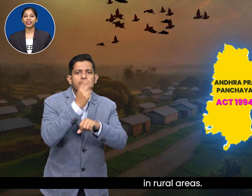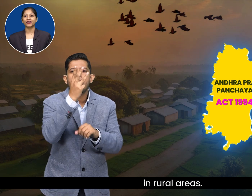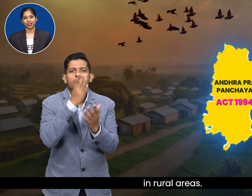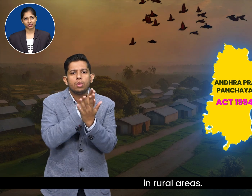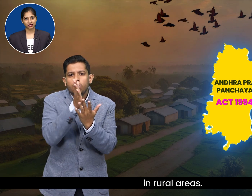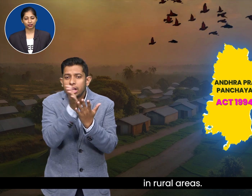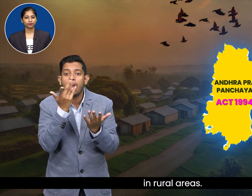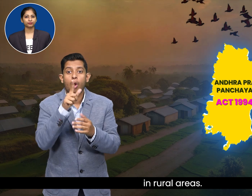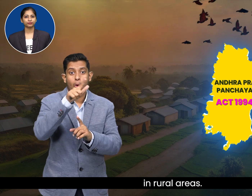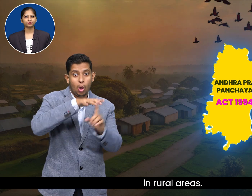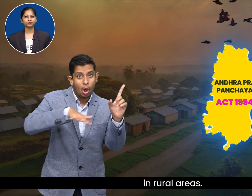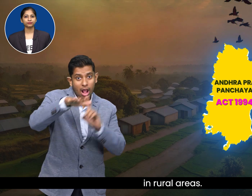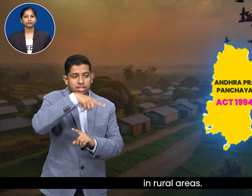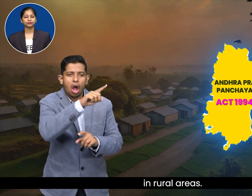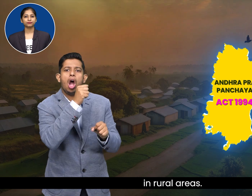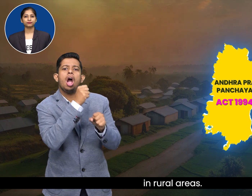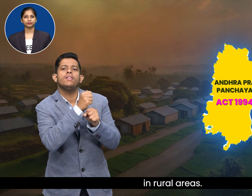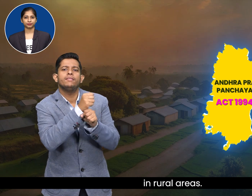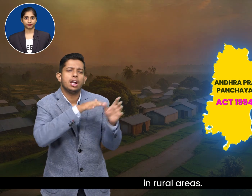rural areas.